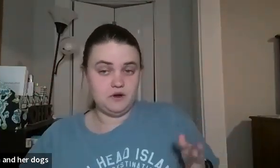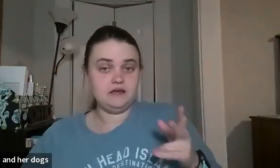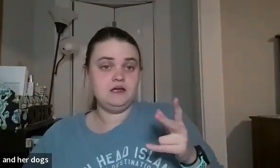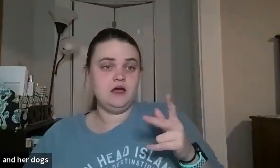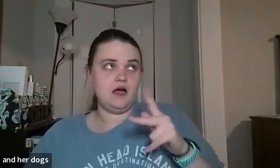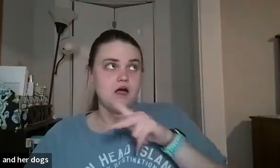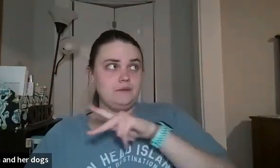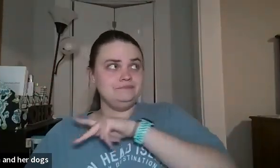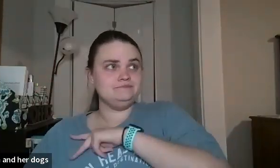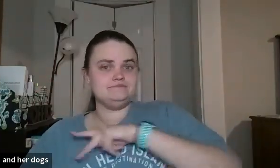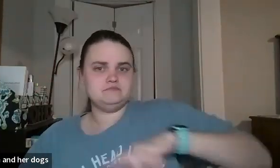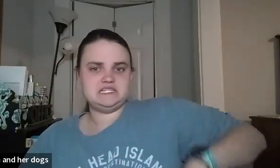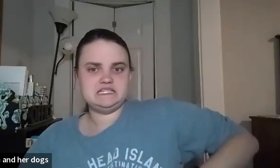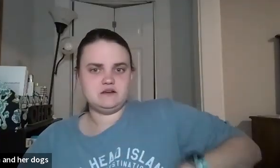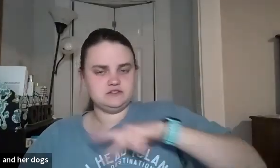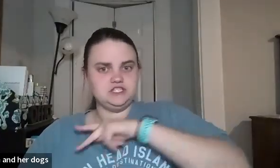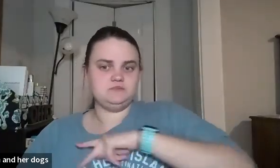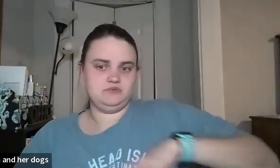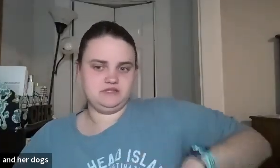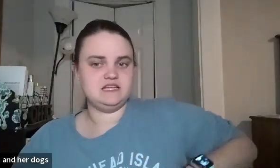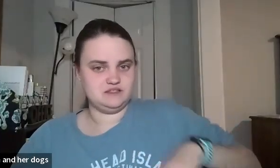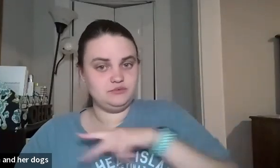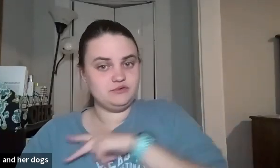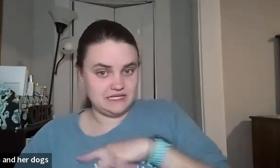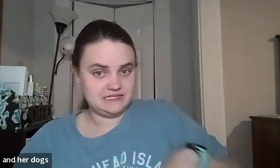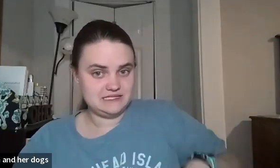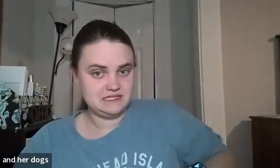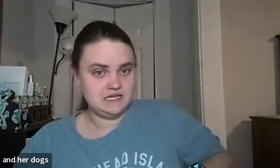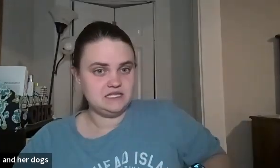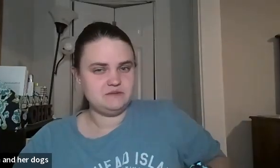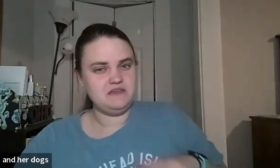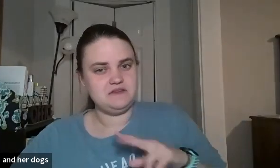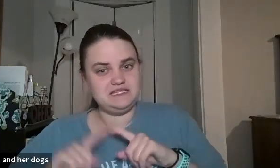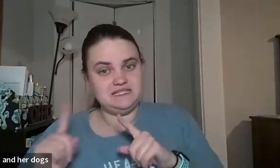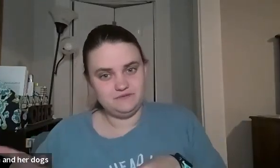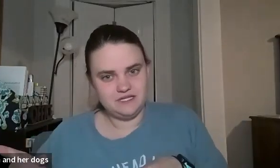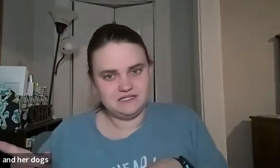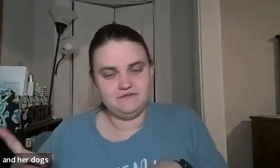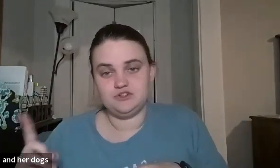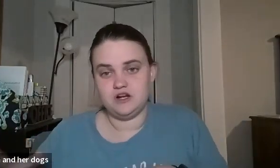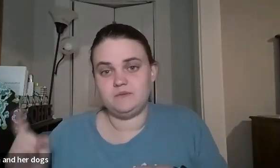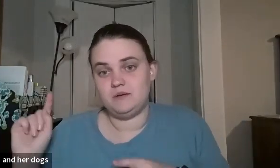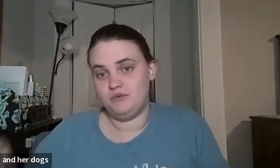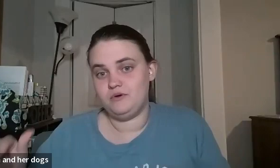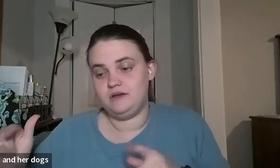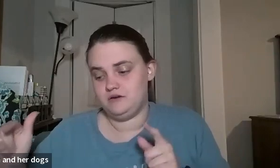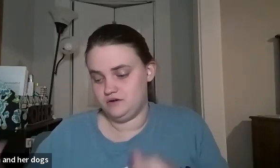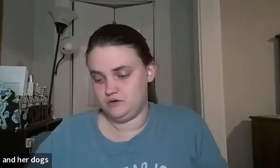want. But this also can just be princess or prince. To make the difference, if you're talking about a boy or girl,